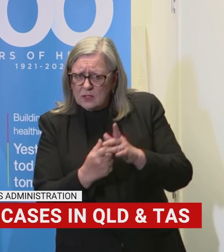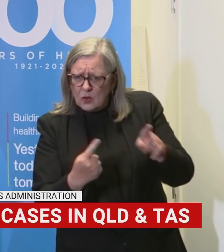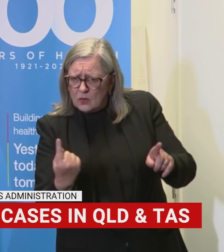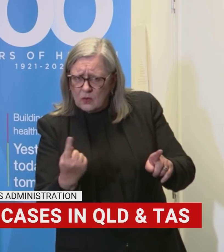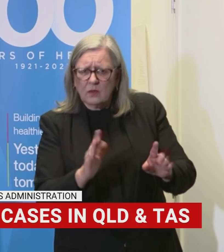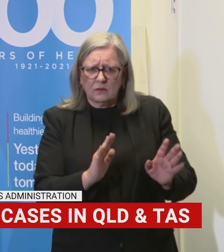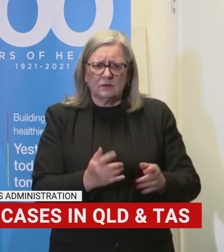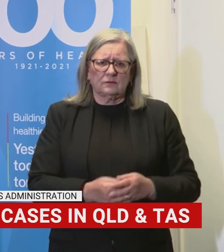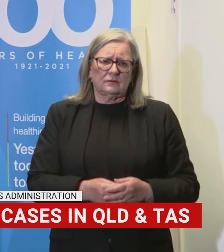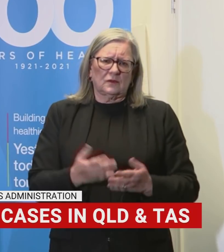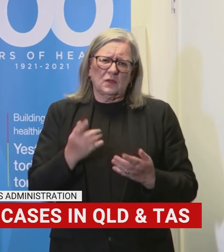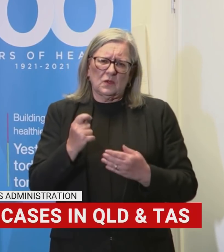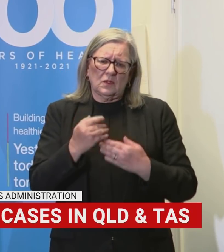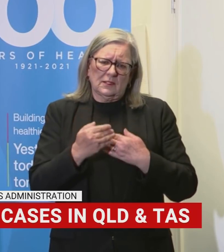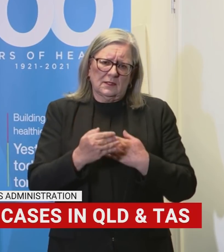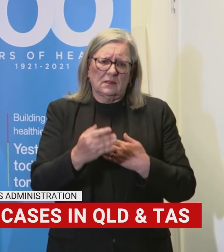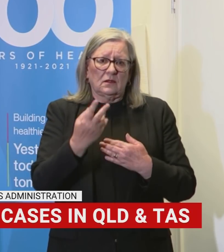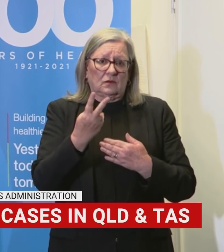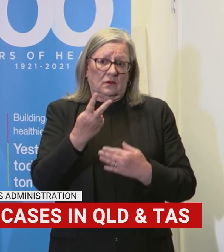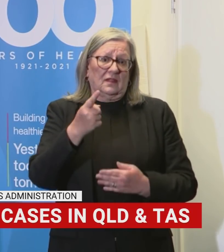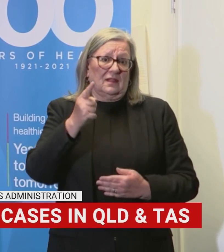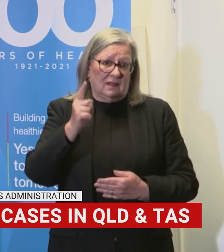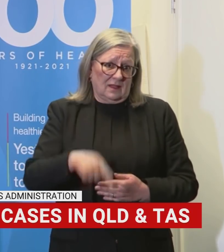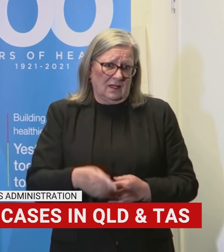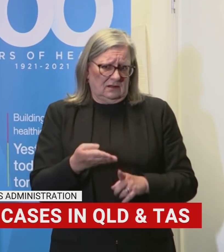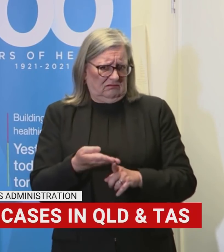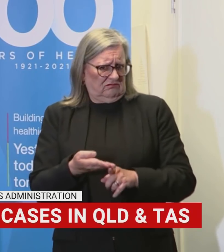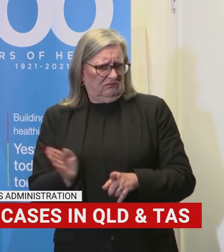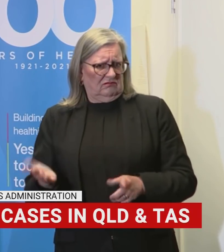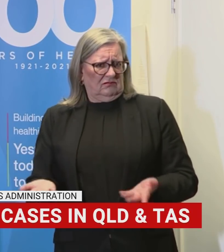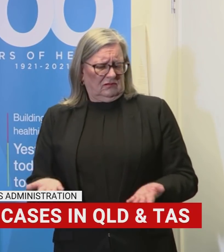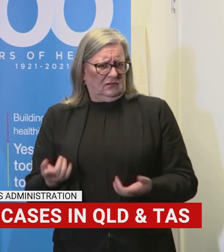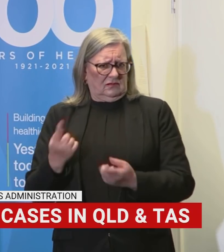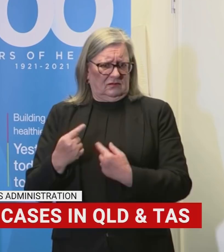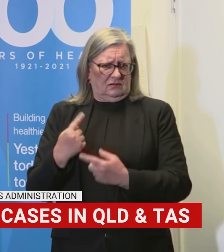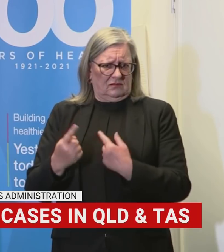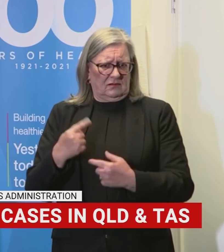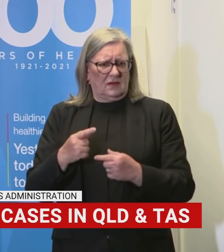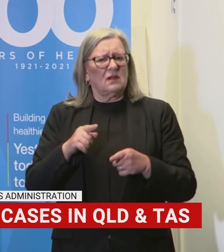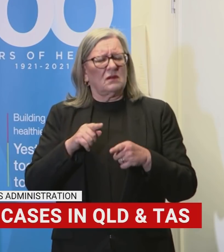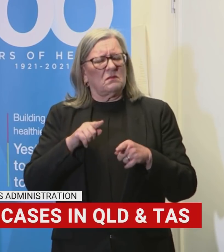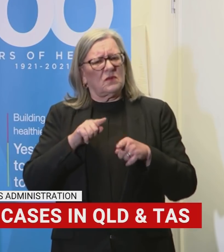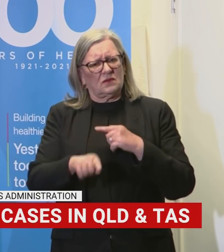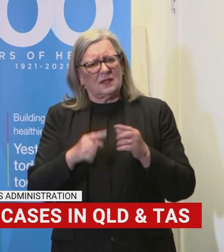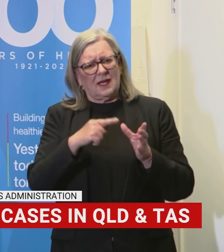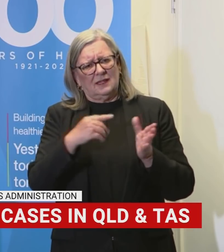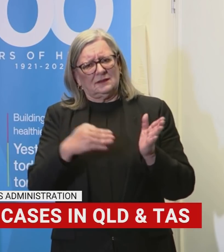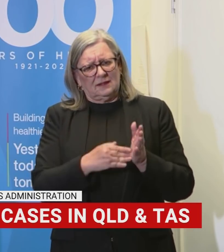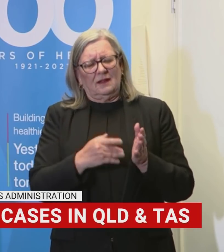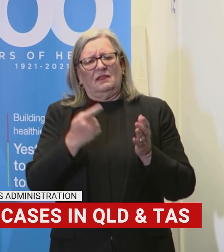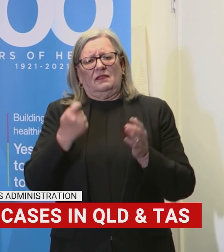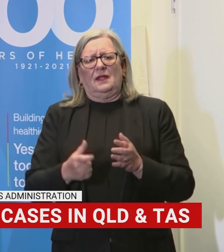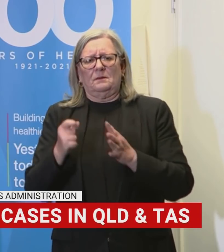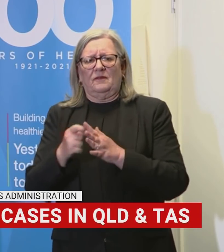adverse event reports, there have been more reported for AstraZeneca than Pfizer on about a 3-to-1,